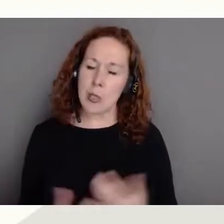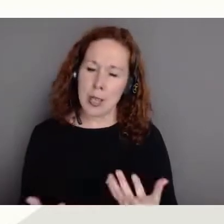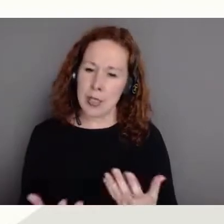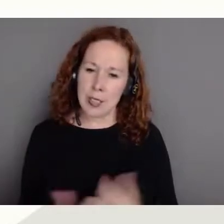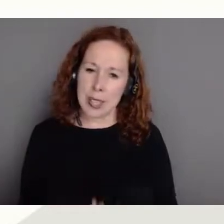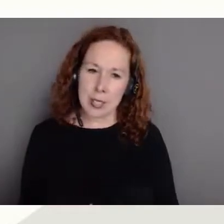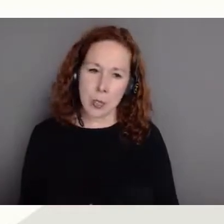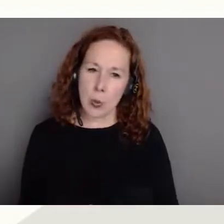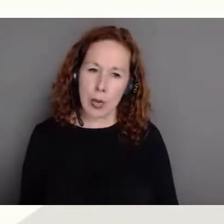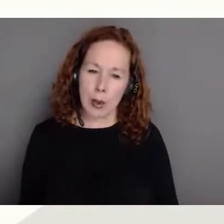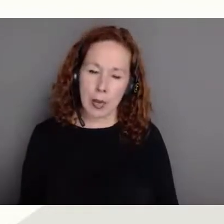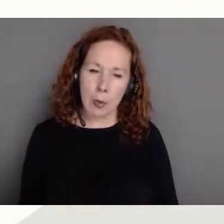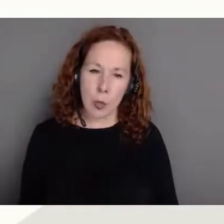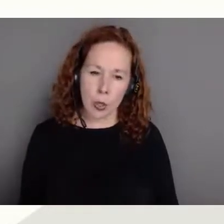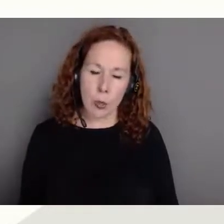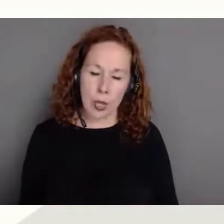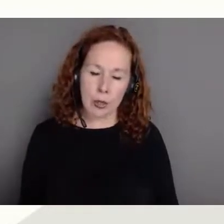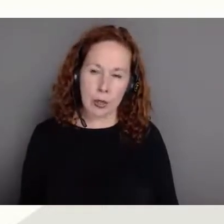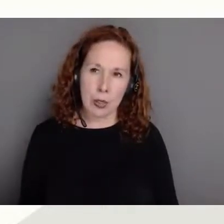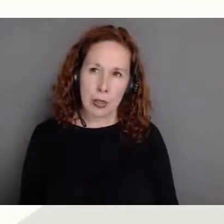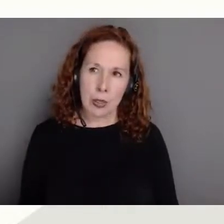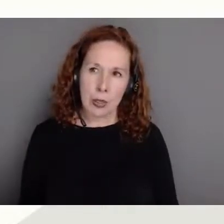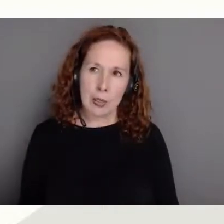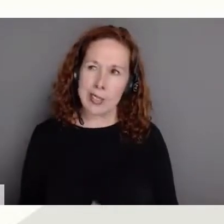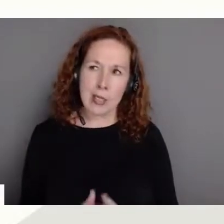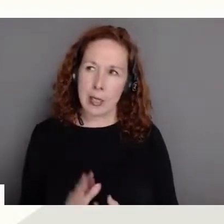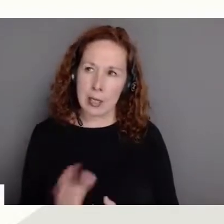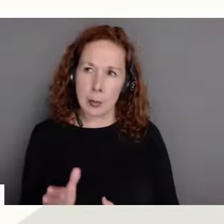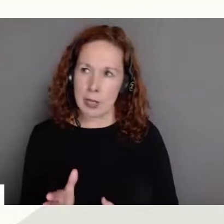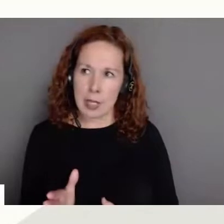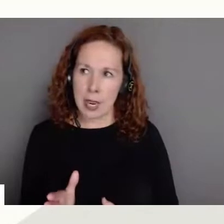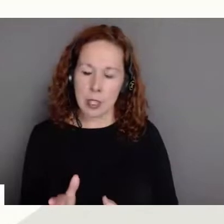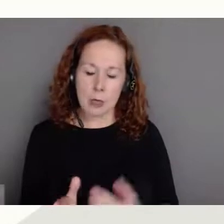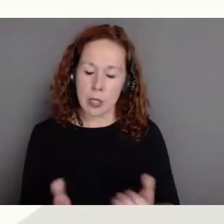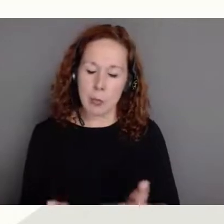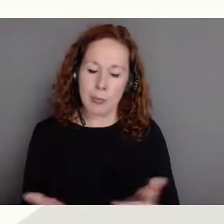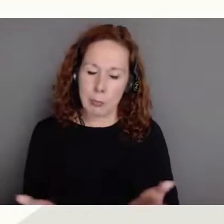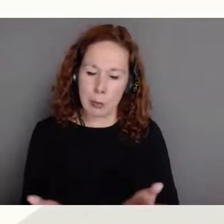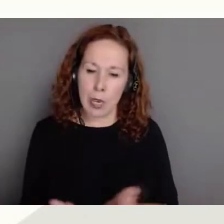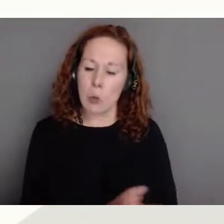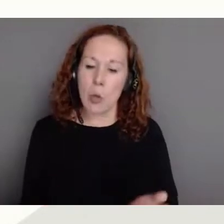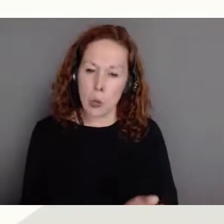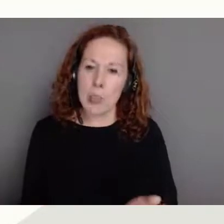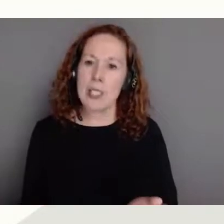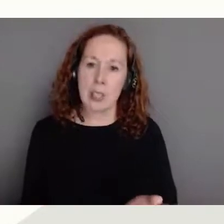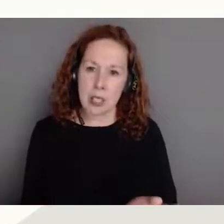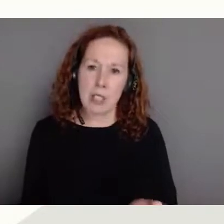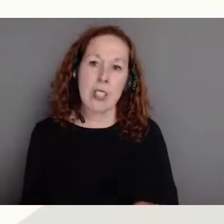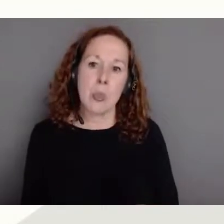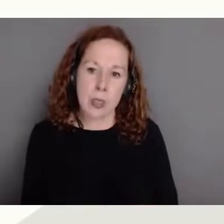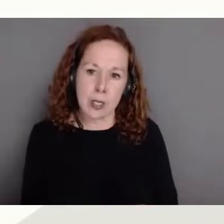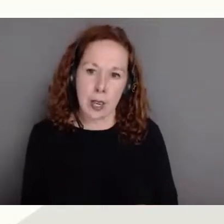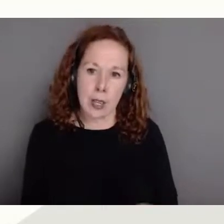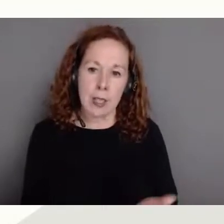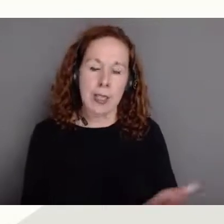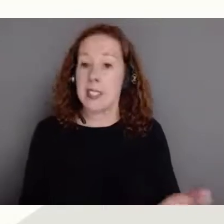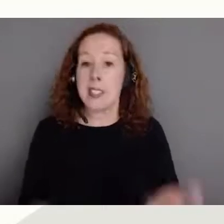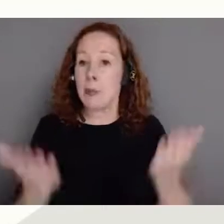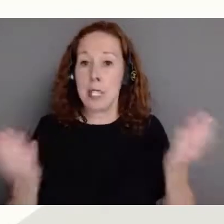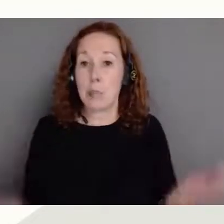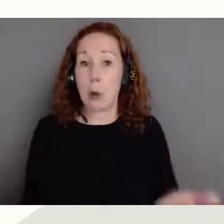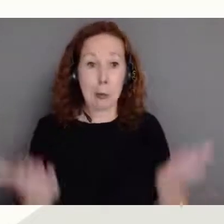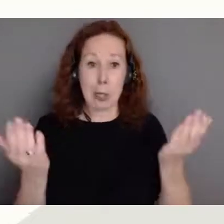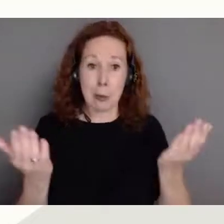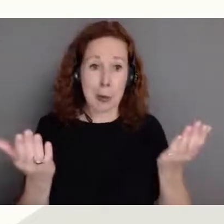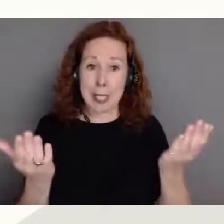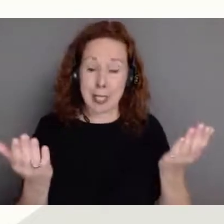yeah, I'm just trying to think of like so when I Yep. work with this is a little bit of a tangent. So, but when I work with a deaf individual, say